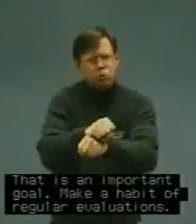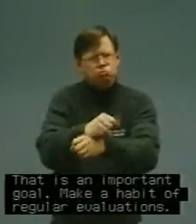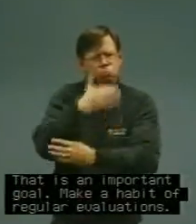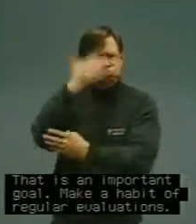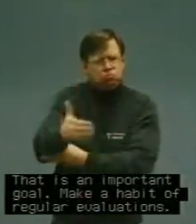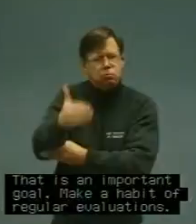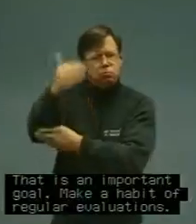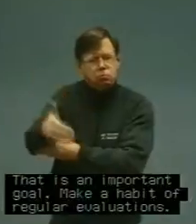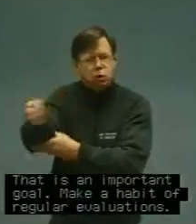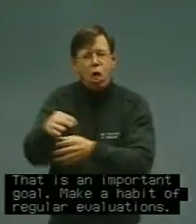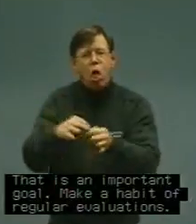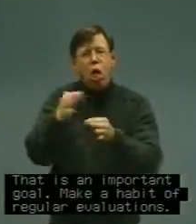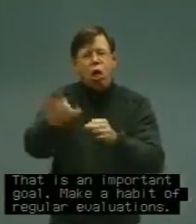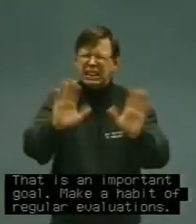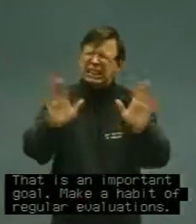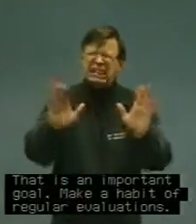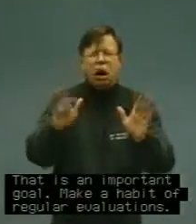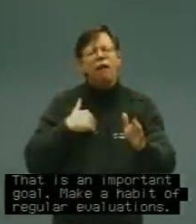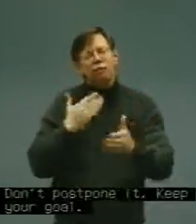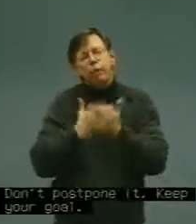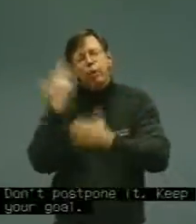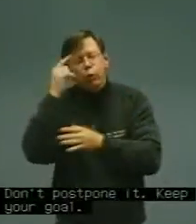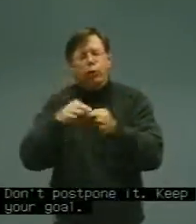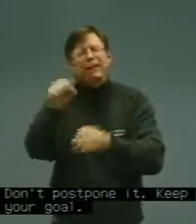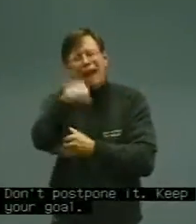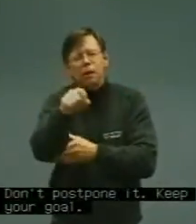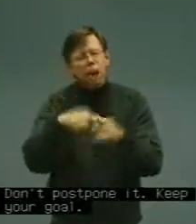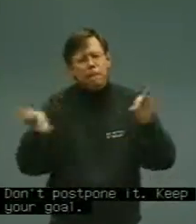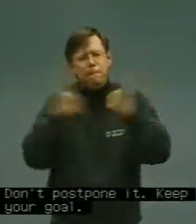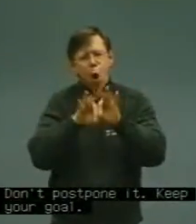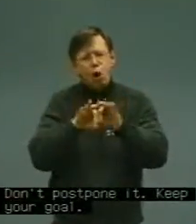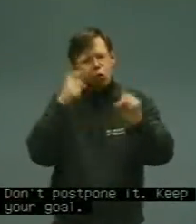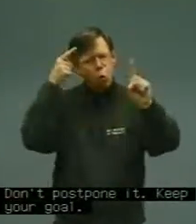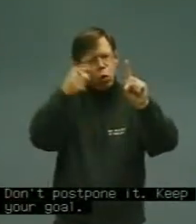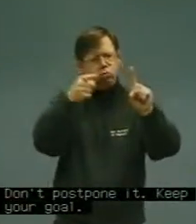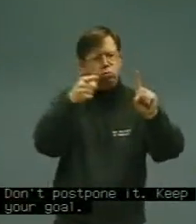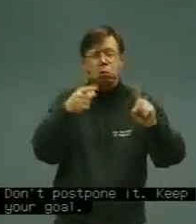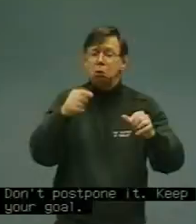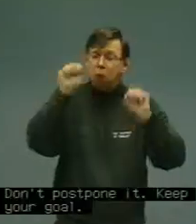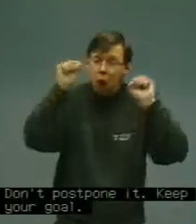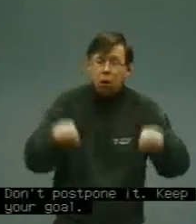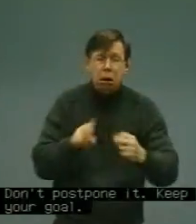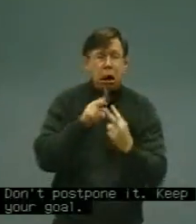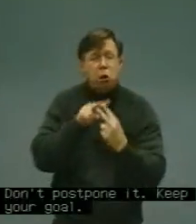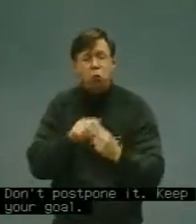That is an important goal. Make a habit of regular evaluations. Don't postpone it. Keep your